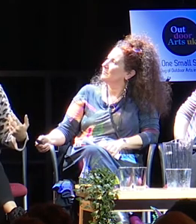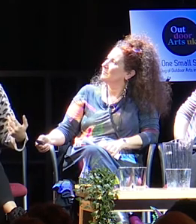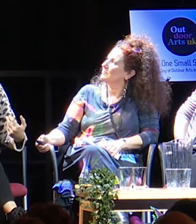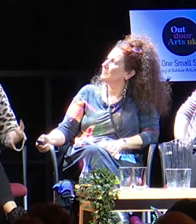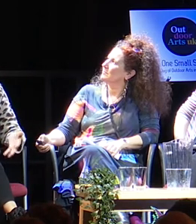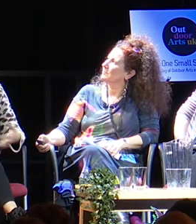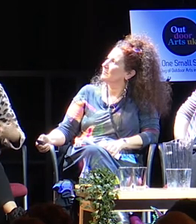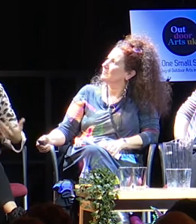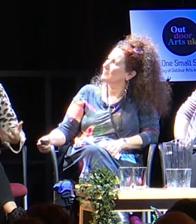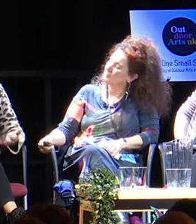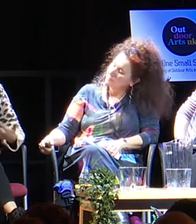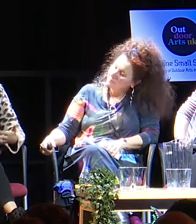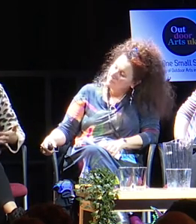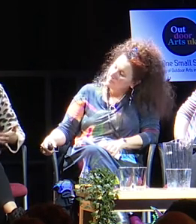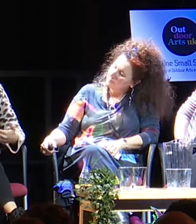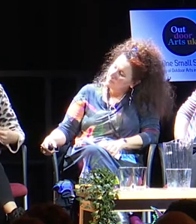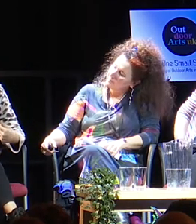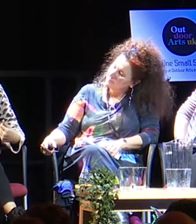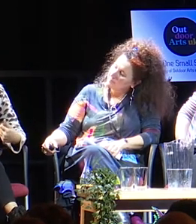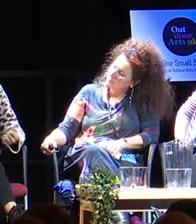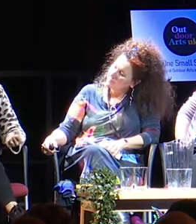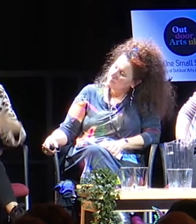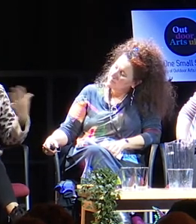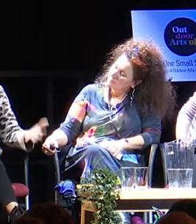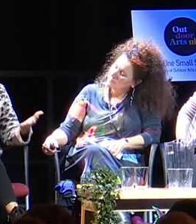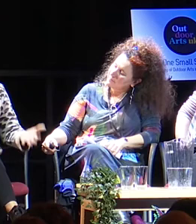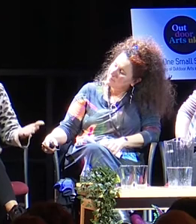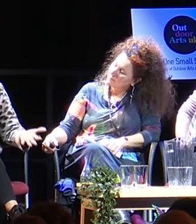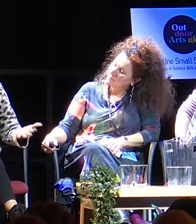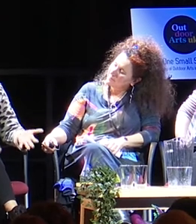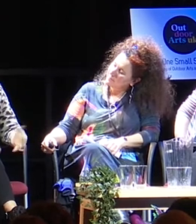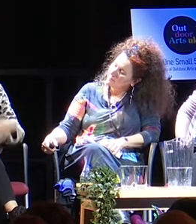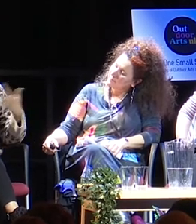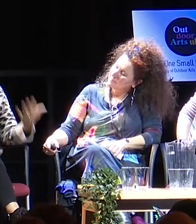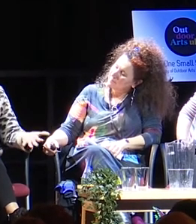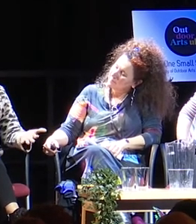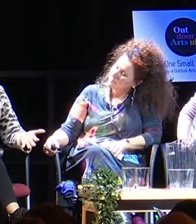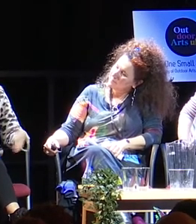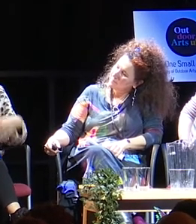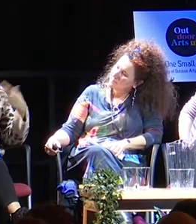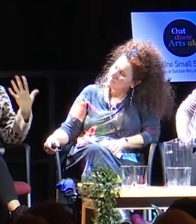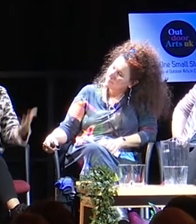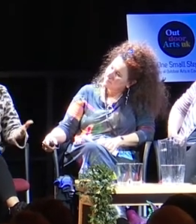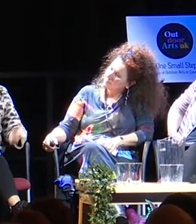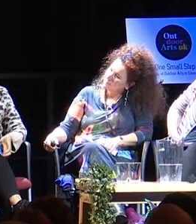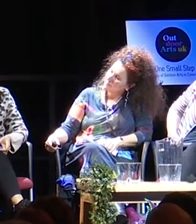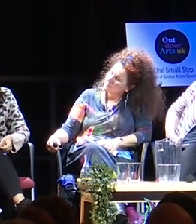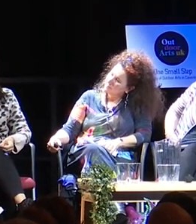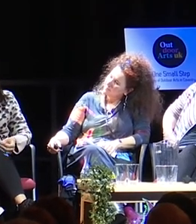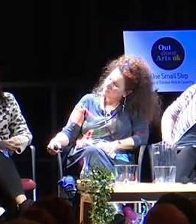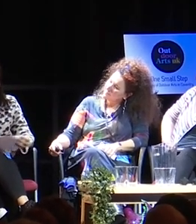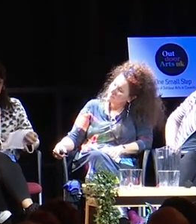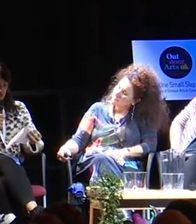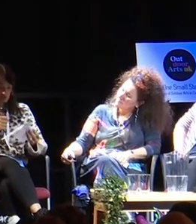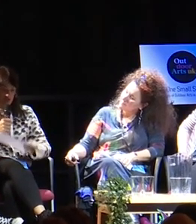main element of all of this is also as well to think about how we kind of develop the outdoor art sector with a community program, with artists.